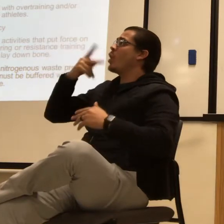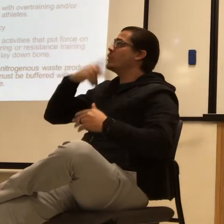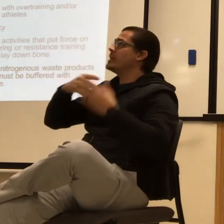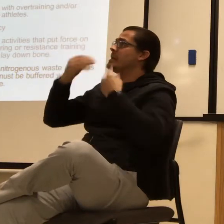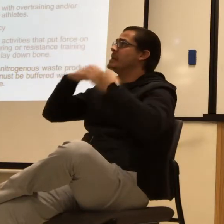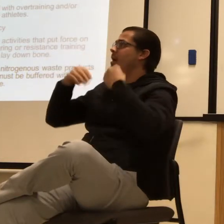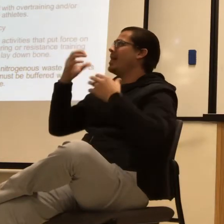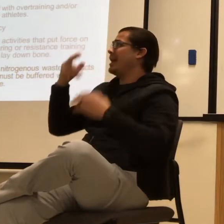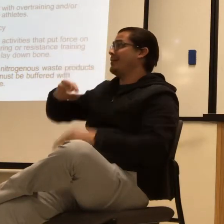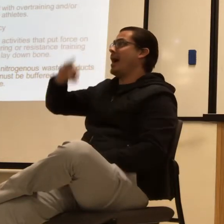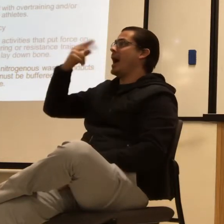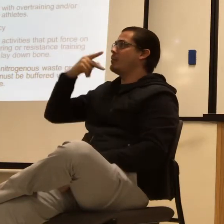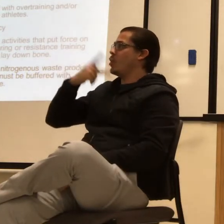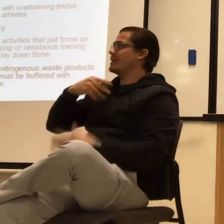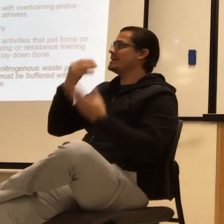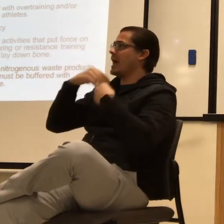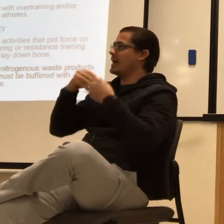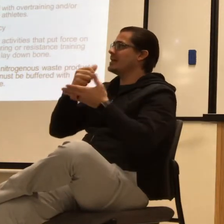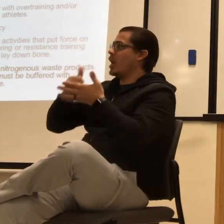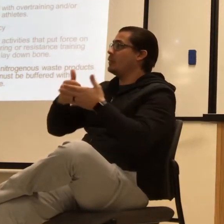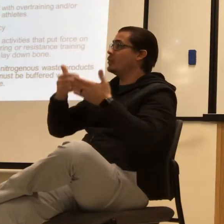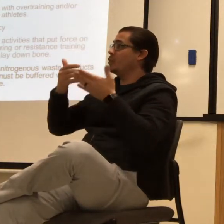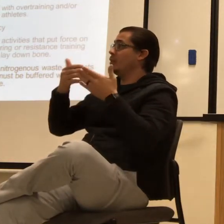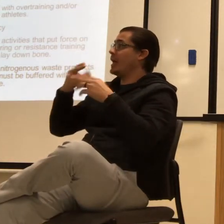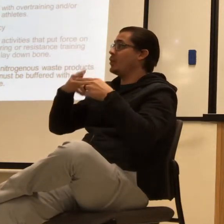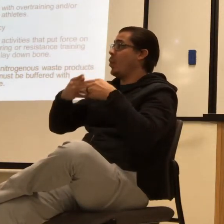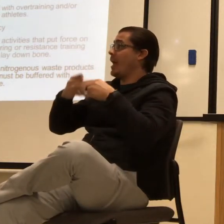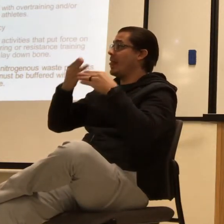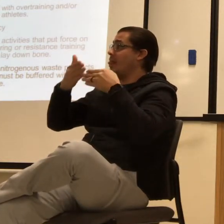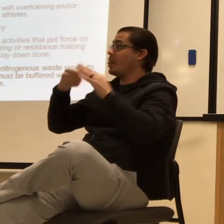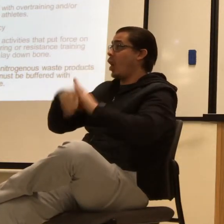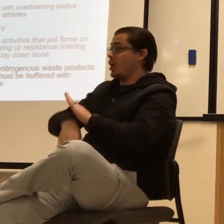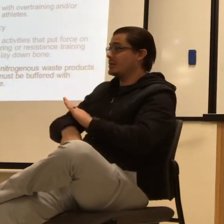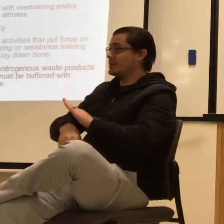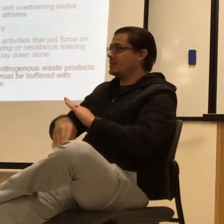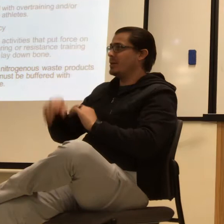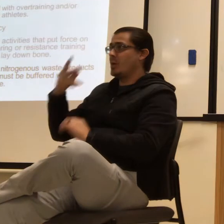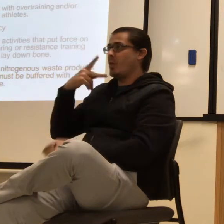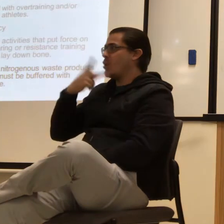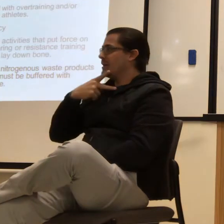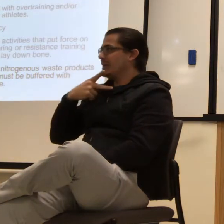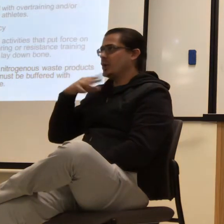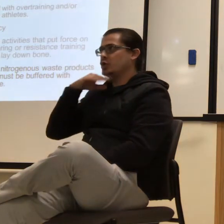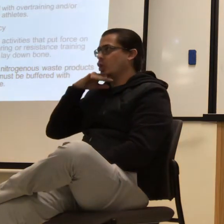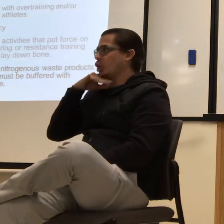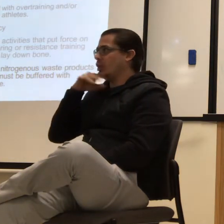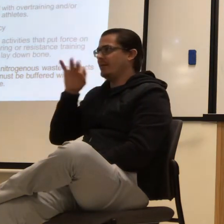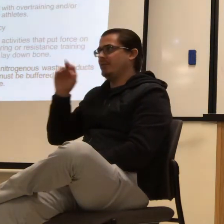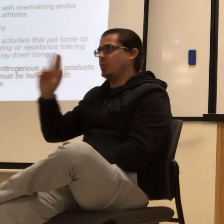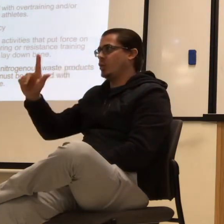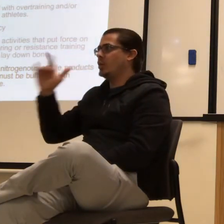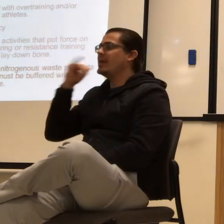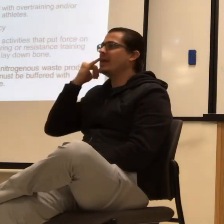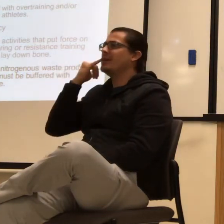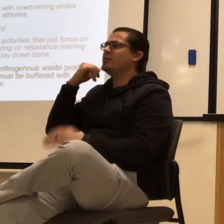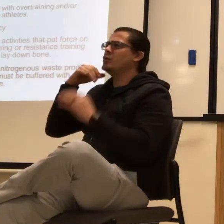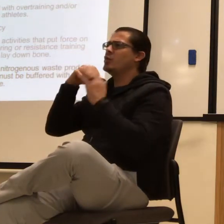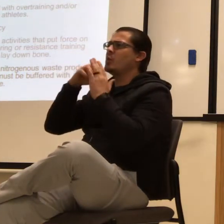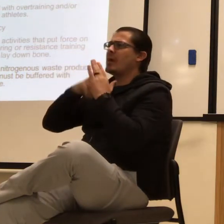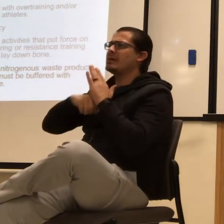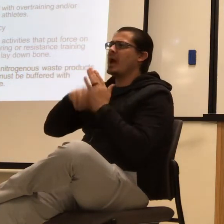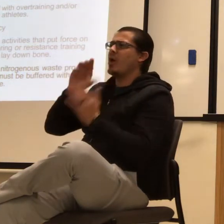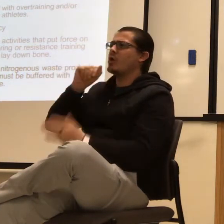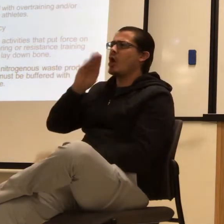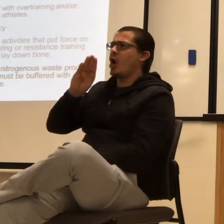high protein diets out there to help you lose weight, but actually protein is a dirty fuel. Okay? If you break down carb or